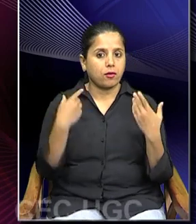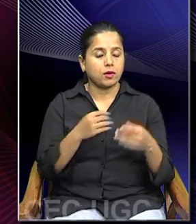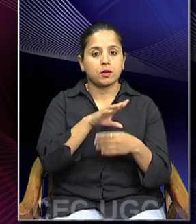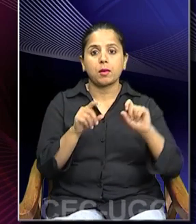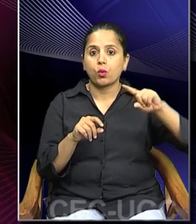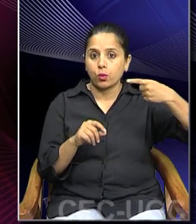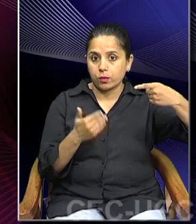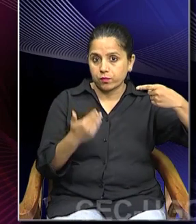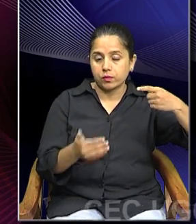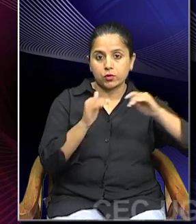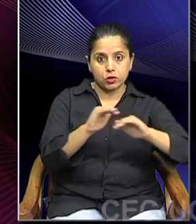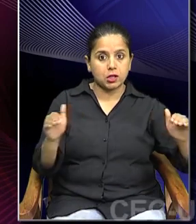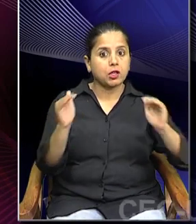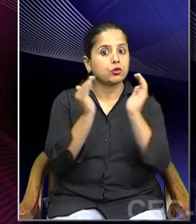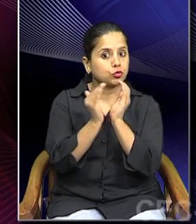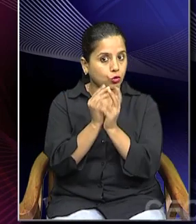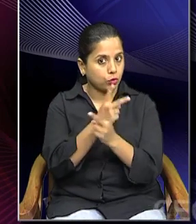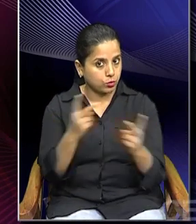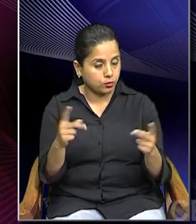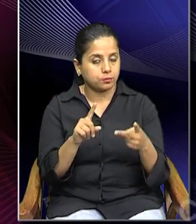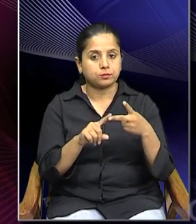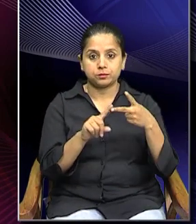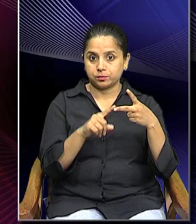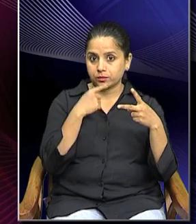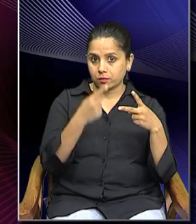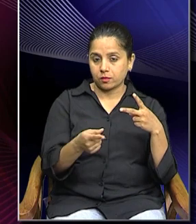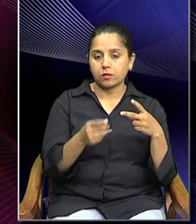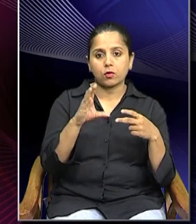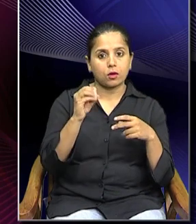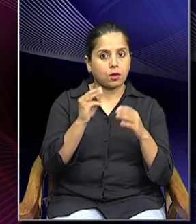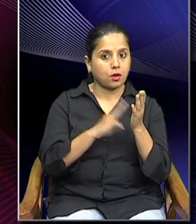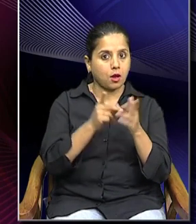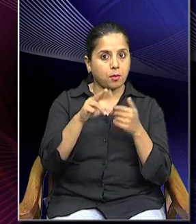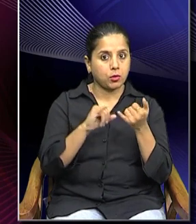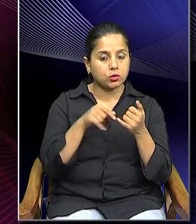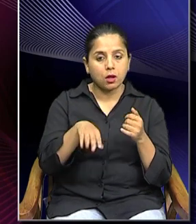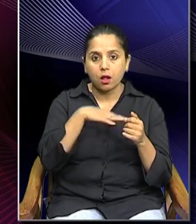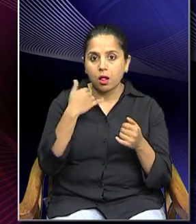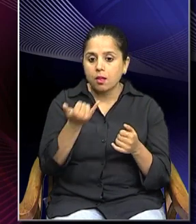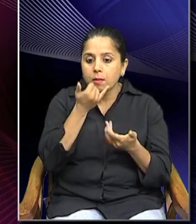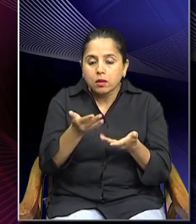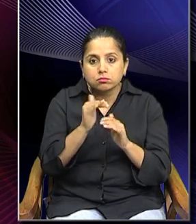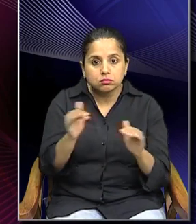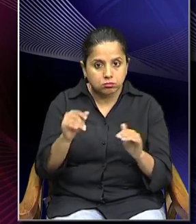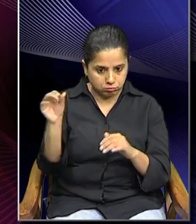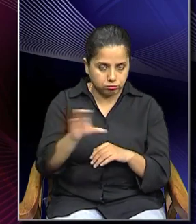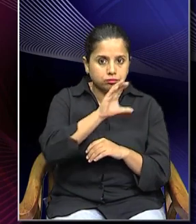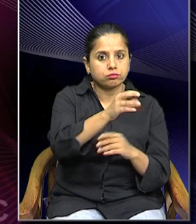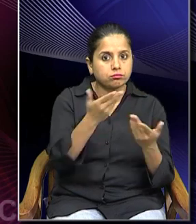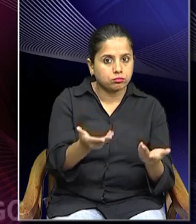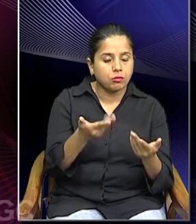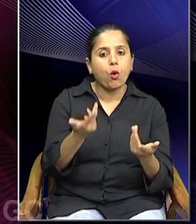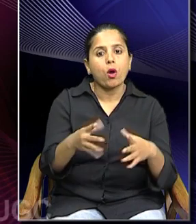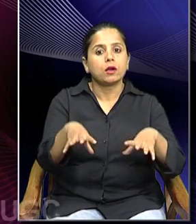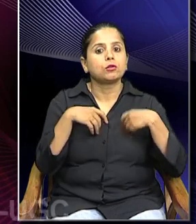one, children's insurance. Number two, compensation for wrongful death of children, and